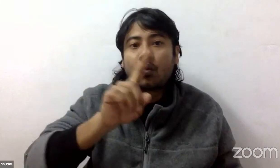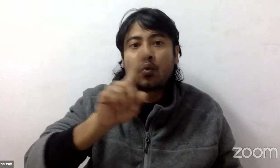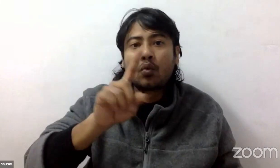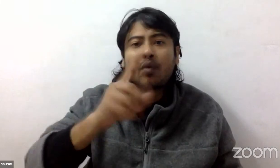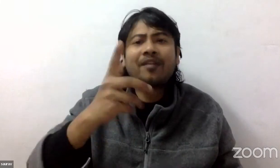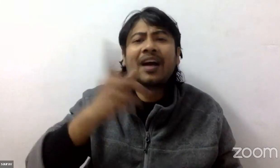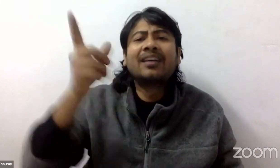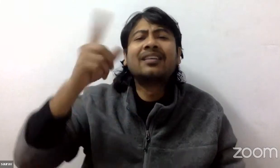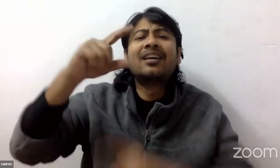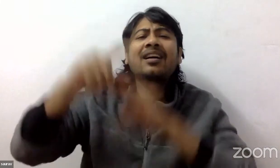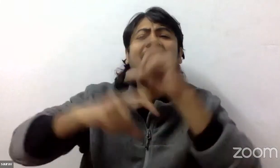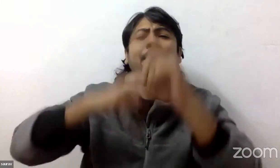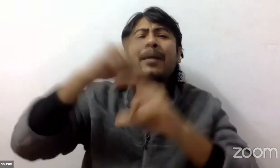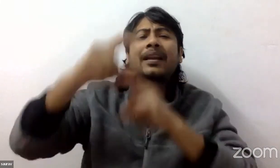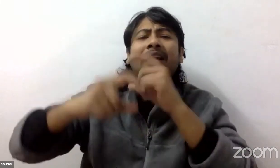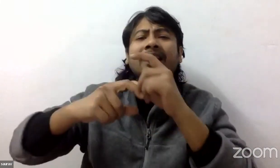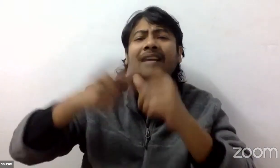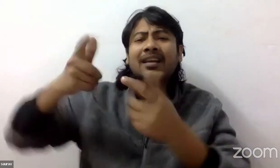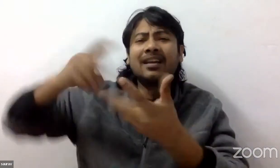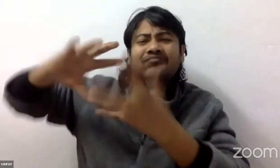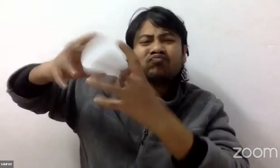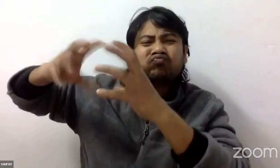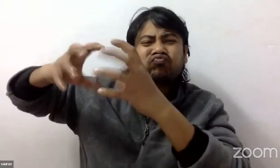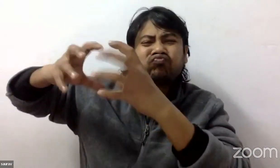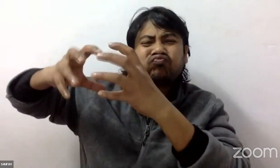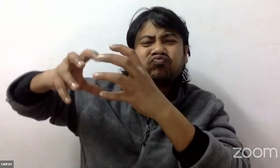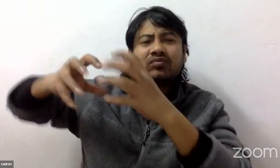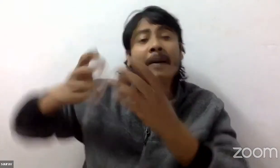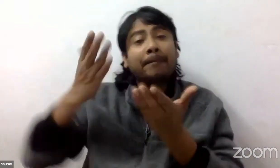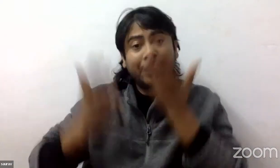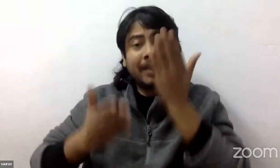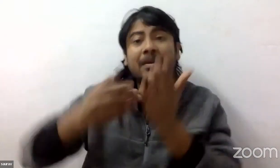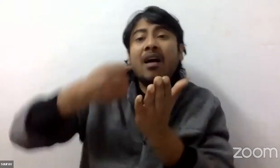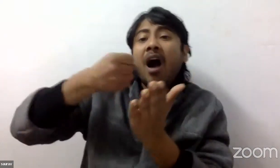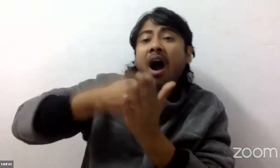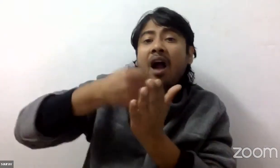avoid turmeric. Then no hing or asafoetida.